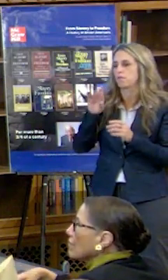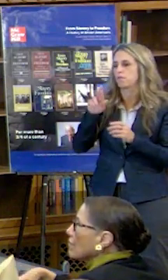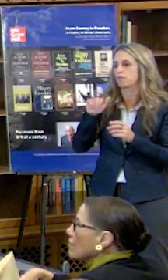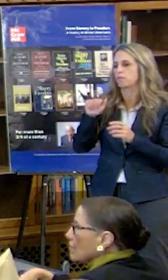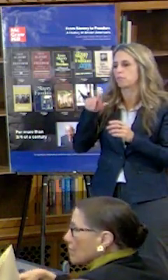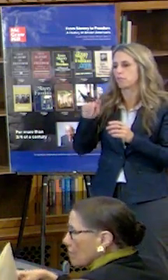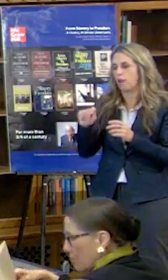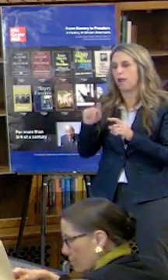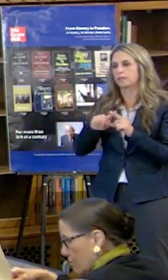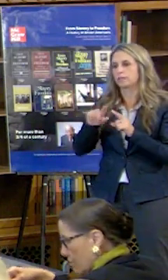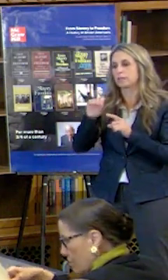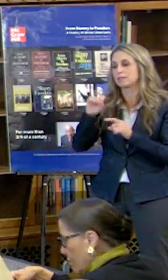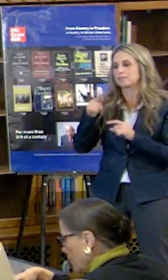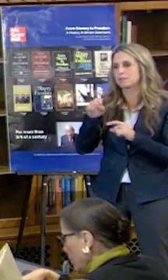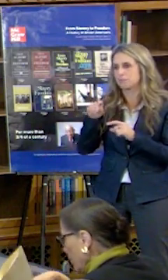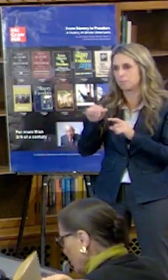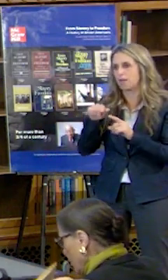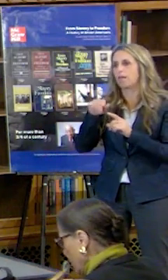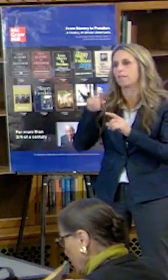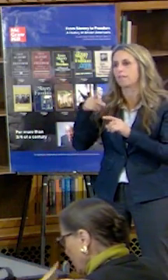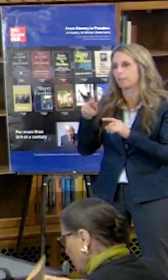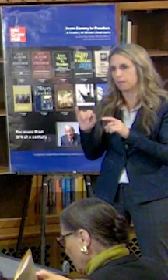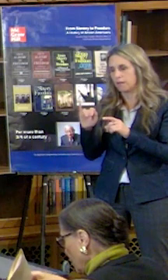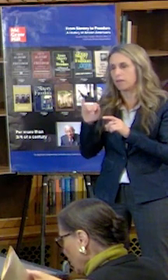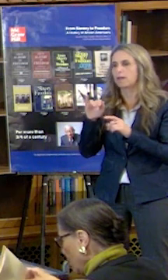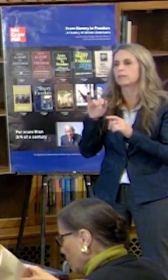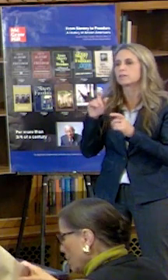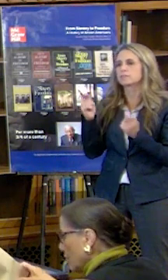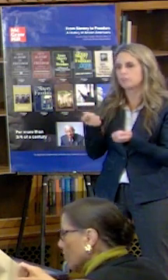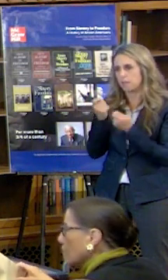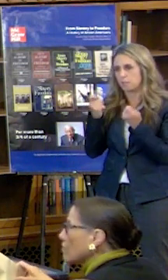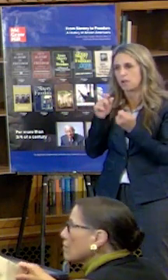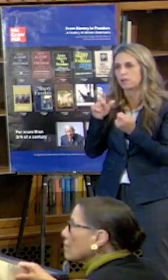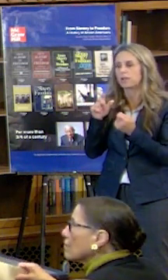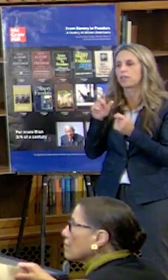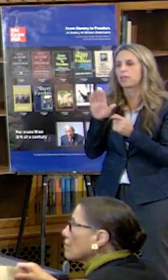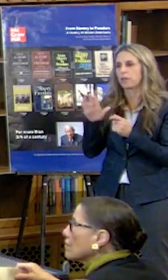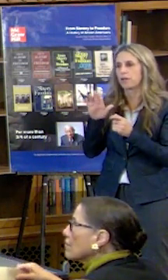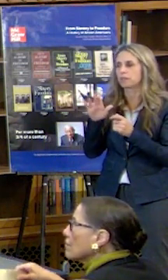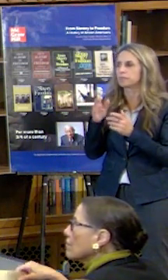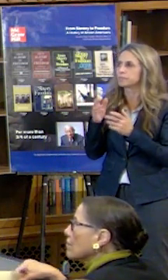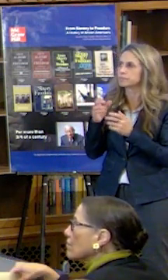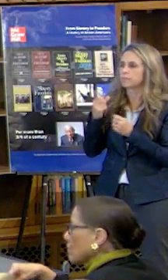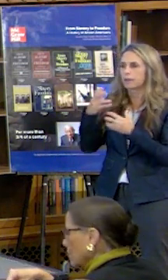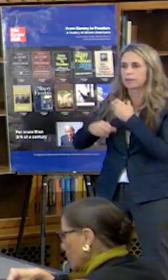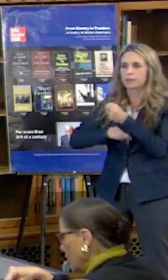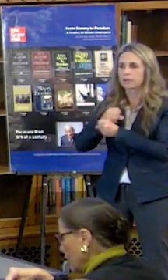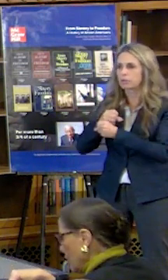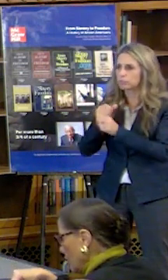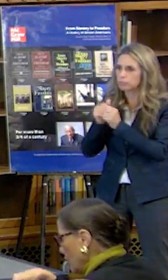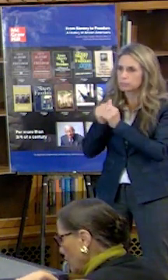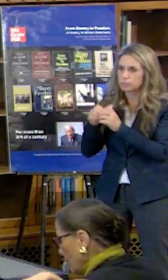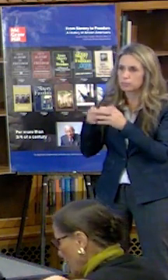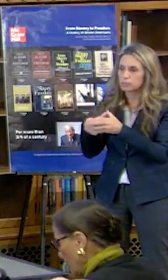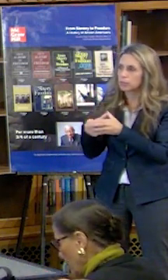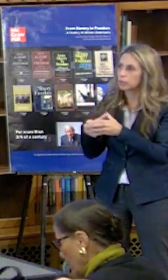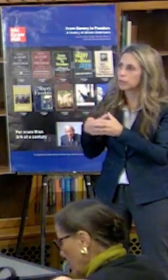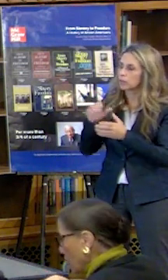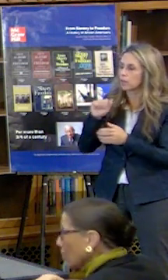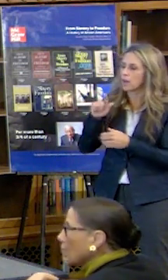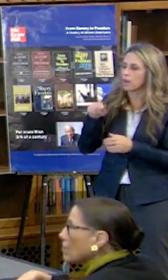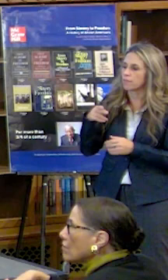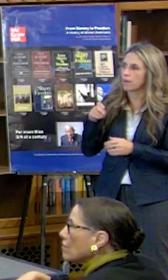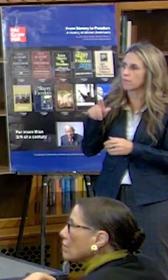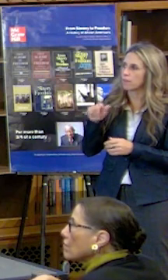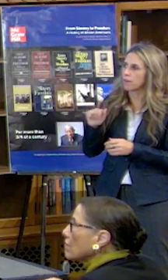beta sign celebrated his 30th Anniversary as part of their on boarding process the alpha alpha Kai